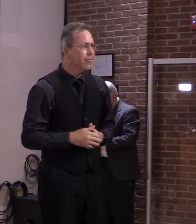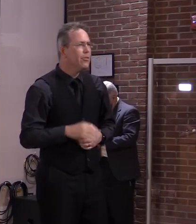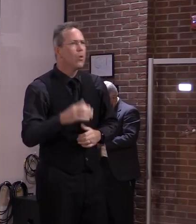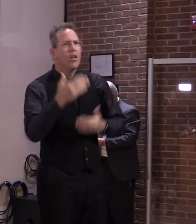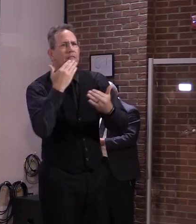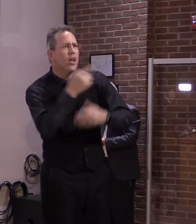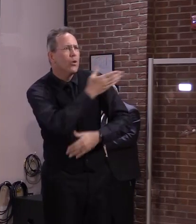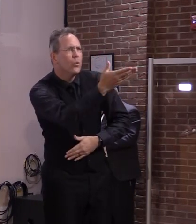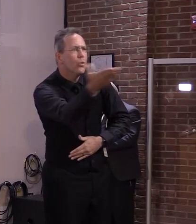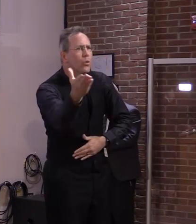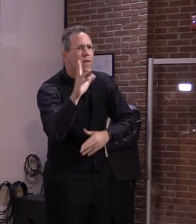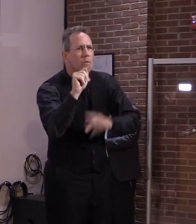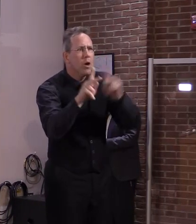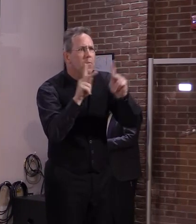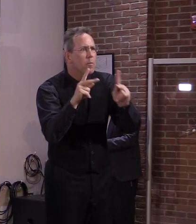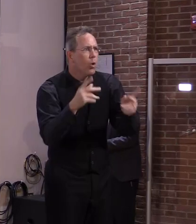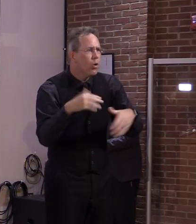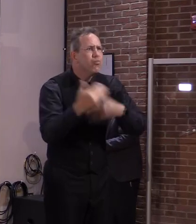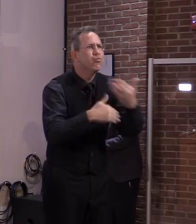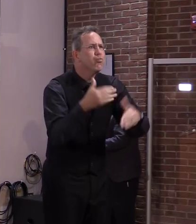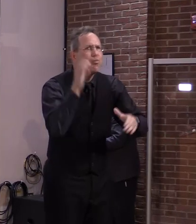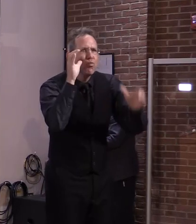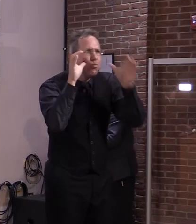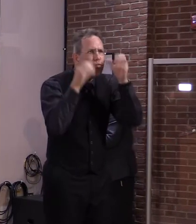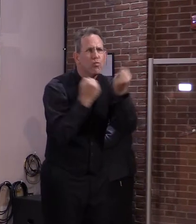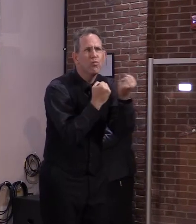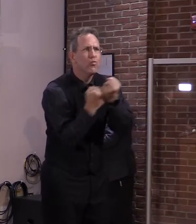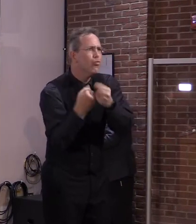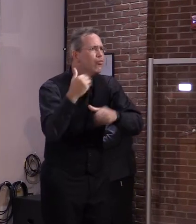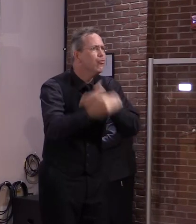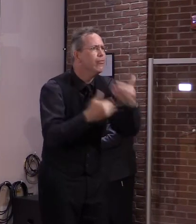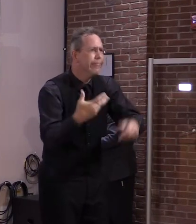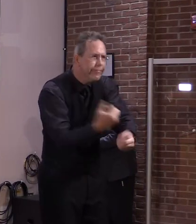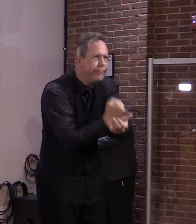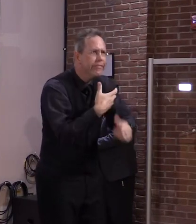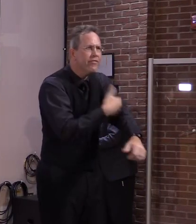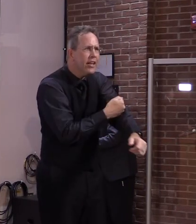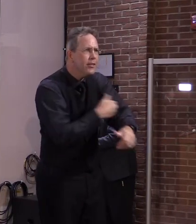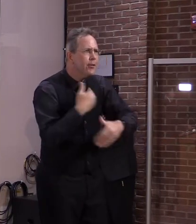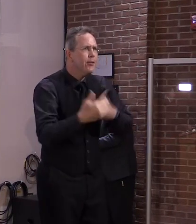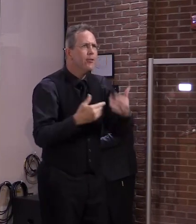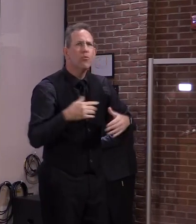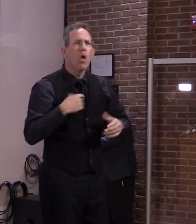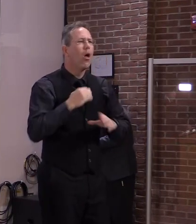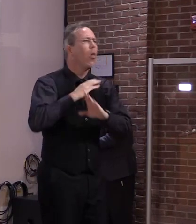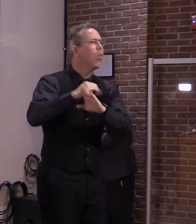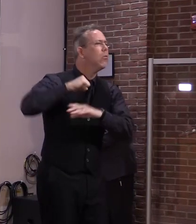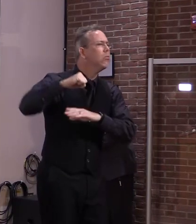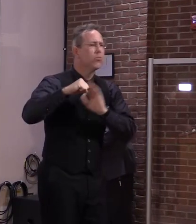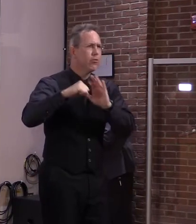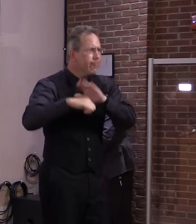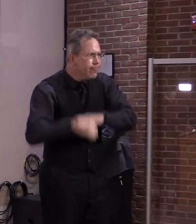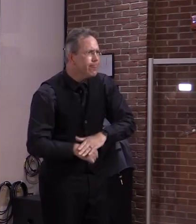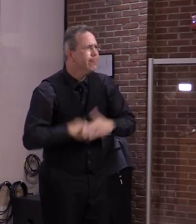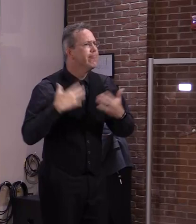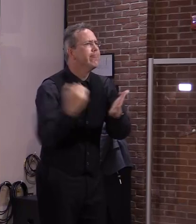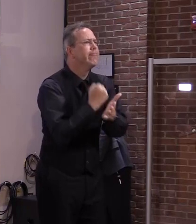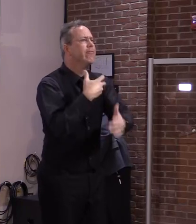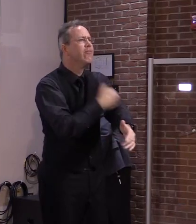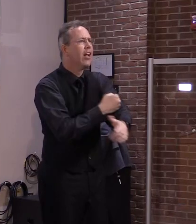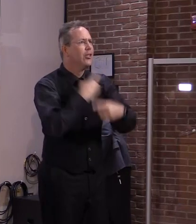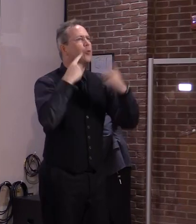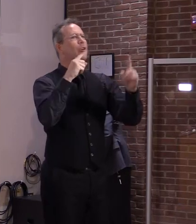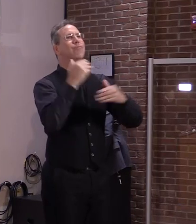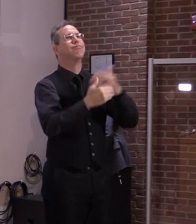of you stepping up for the greater good, doing your part and getting vaccinated, we're able to do this. We lead